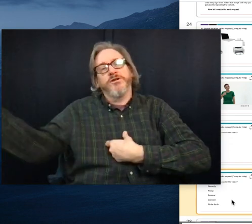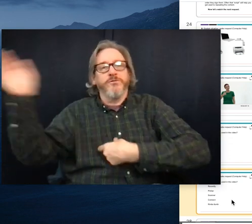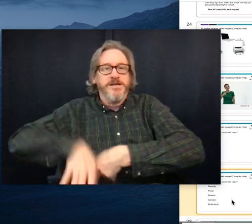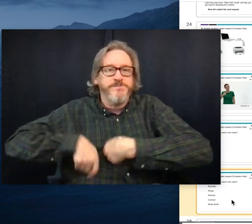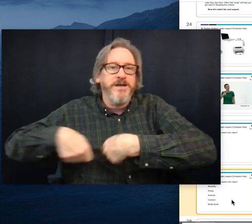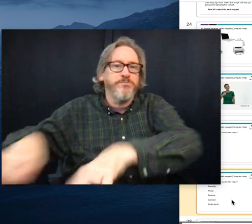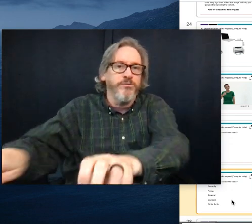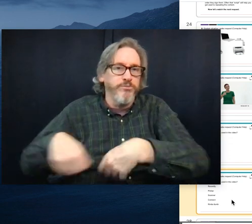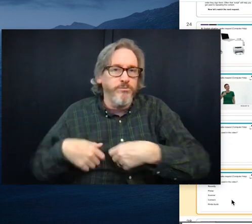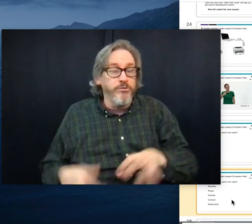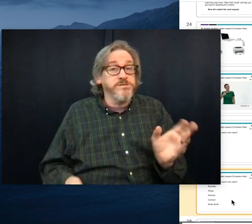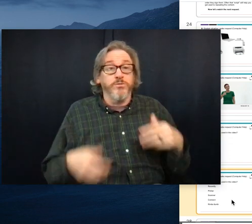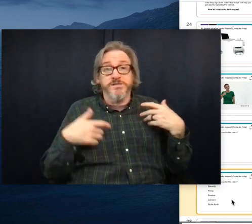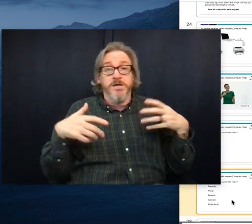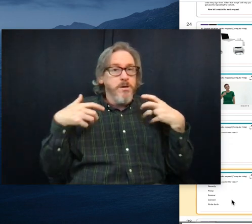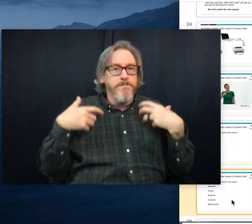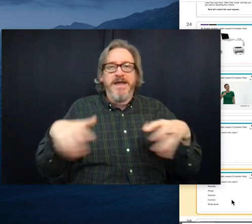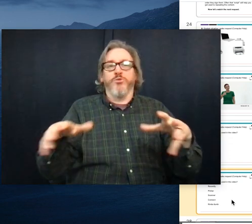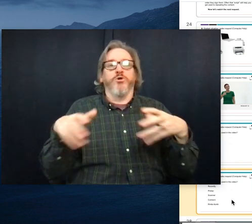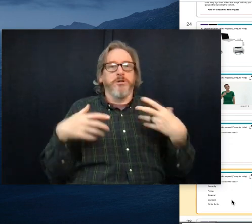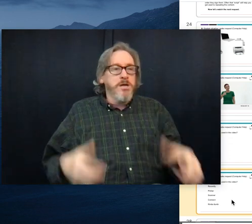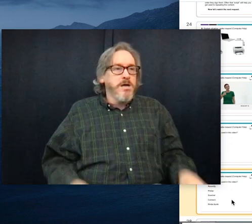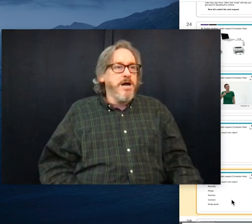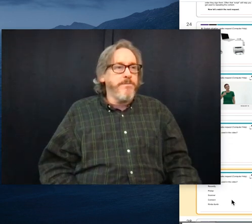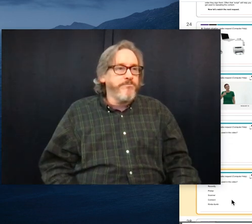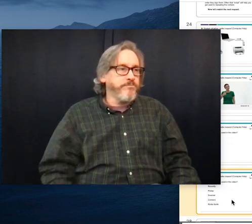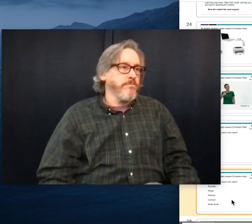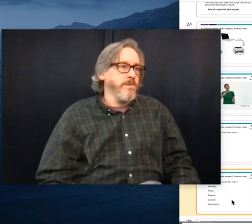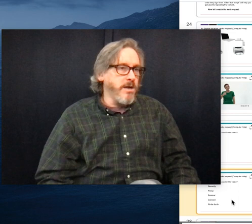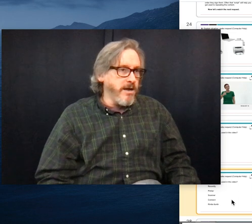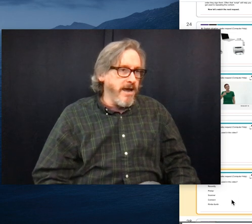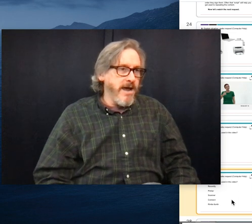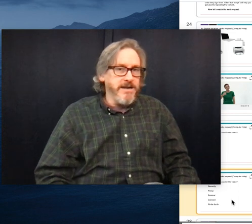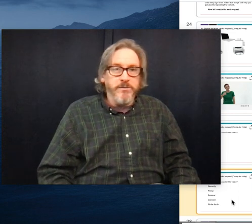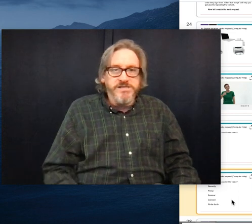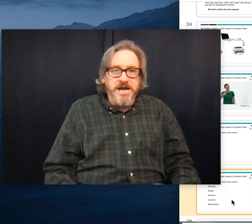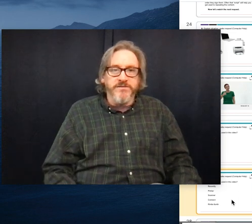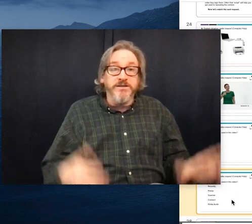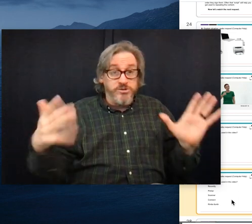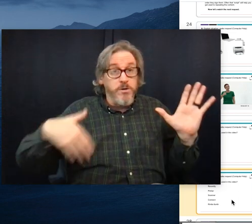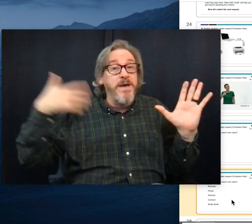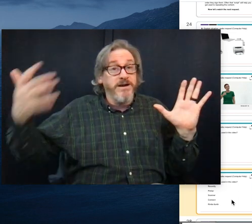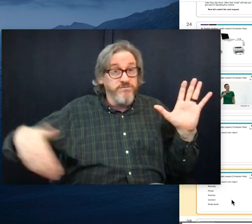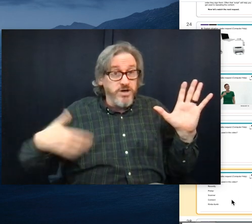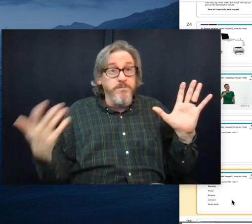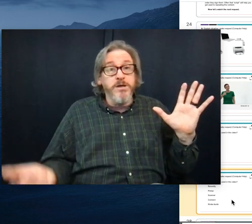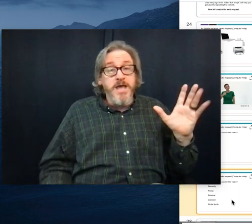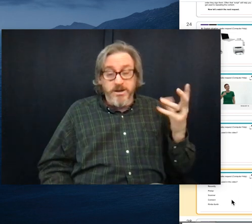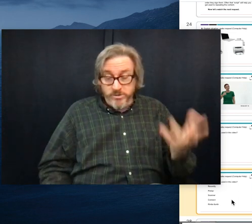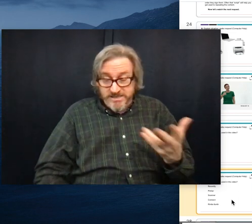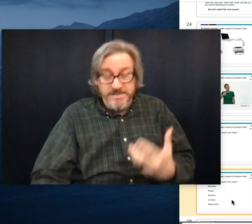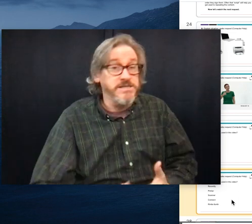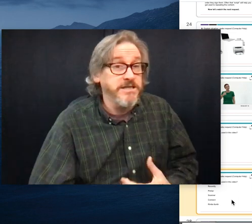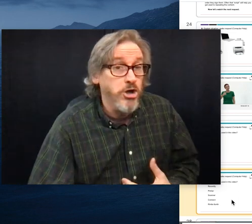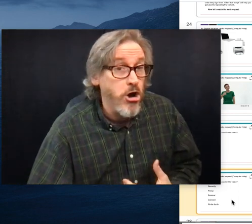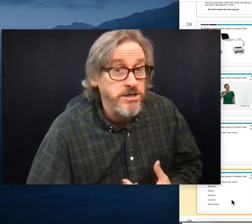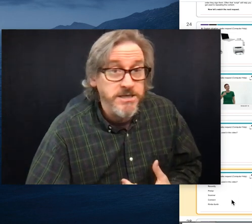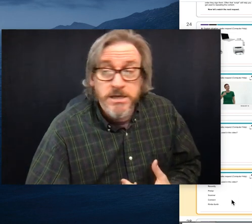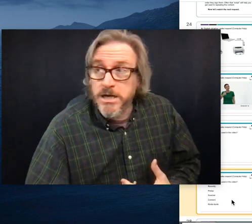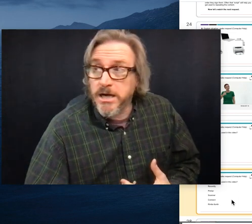over, do the next page, boom, boom, boom. So it was manual, and it was the kind of thing that was a repetitive job, and it was